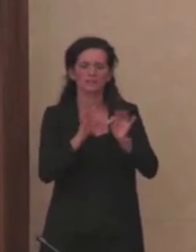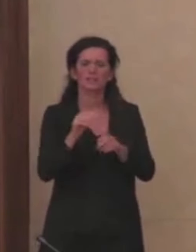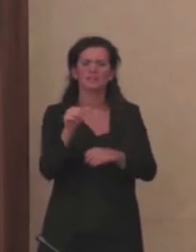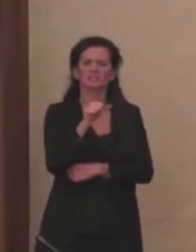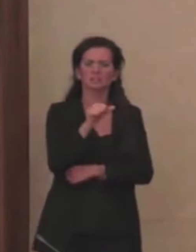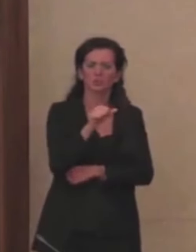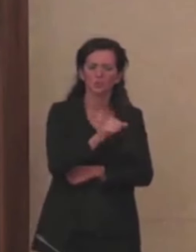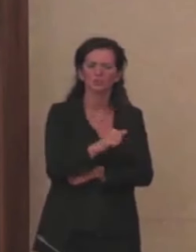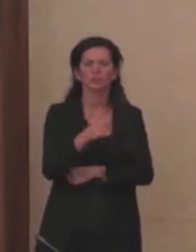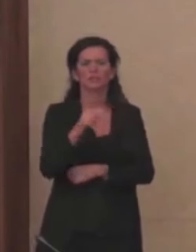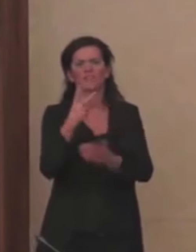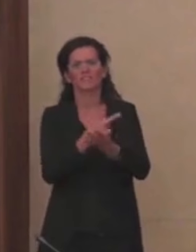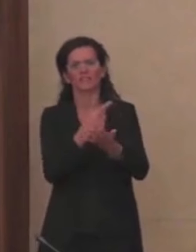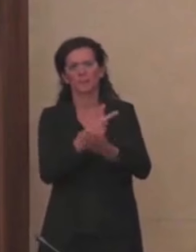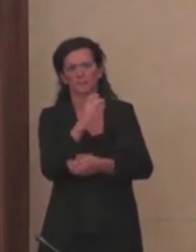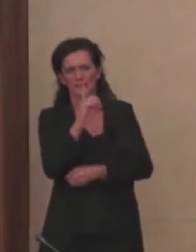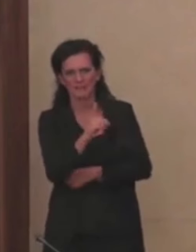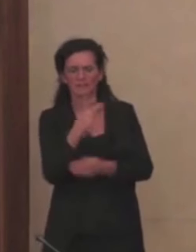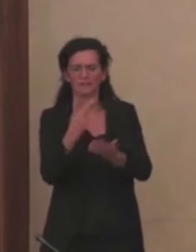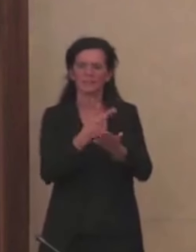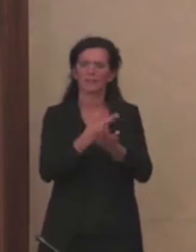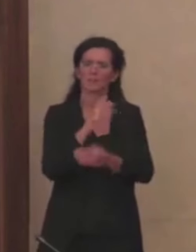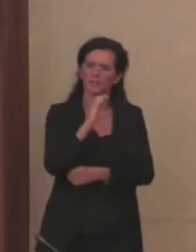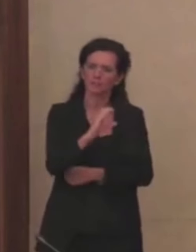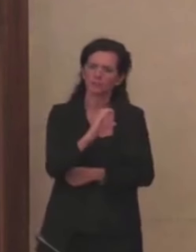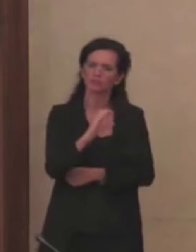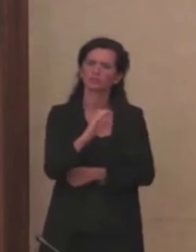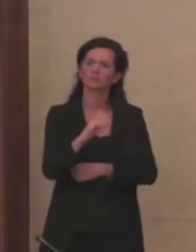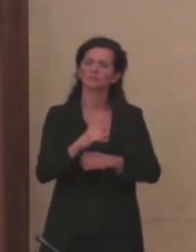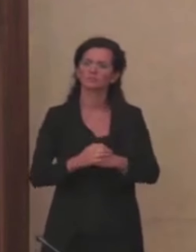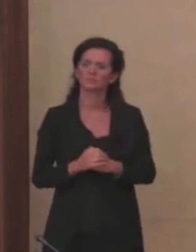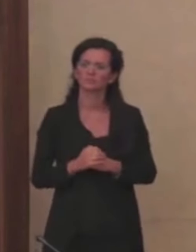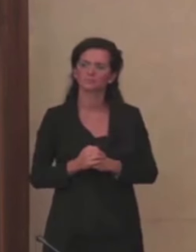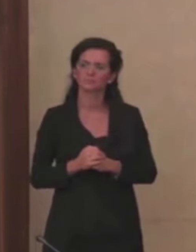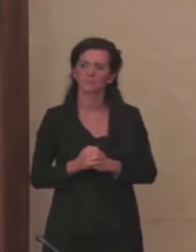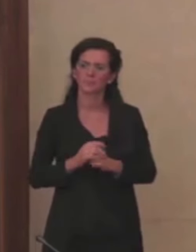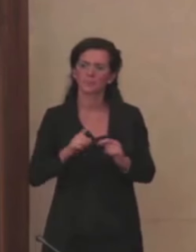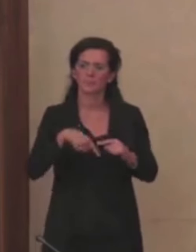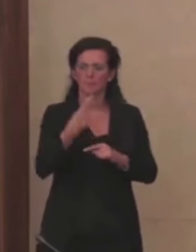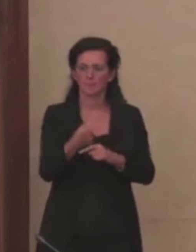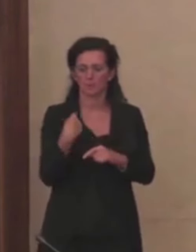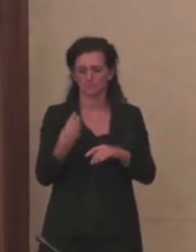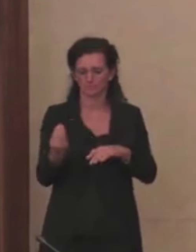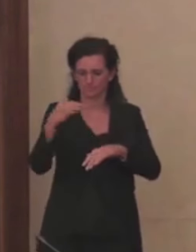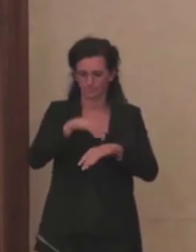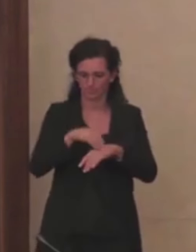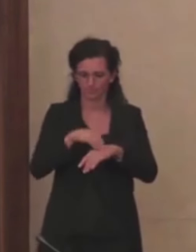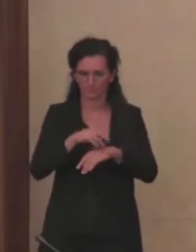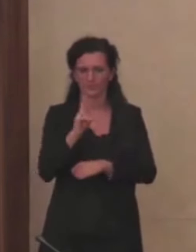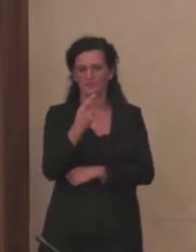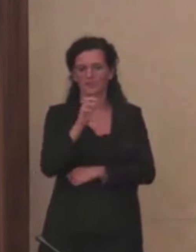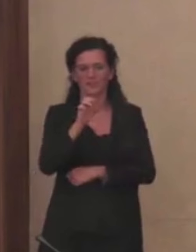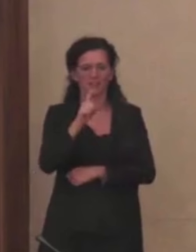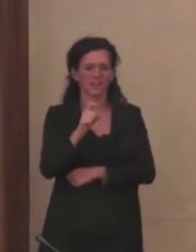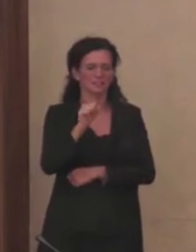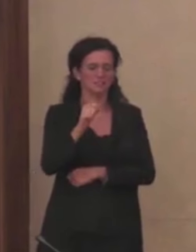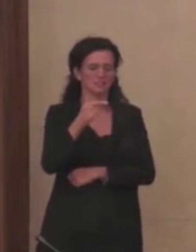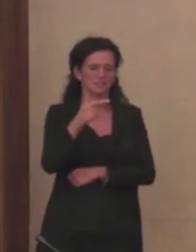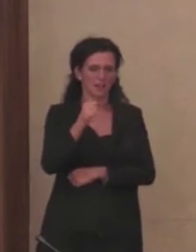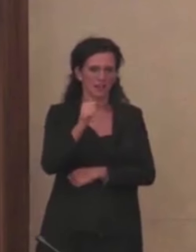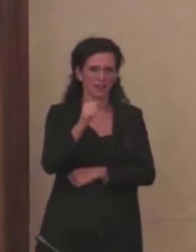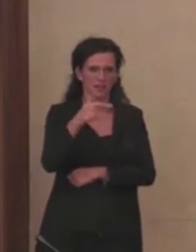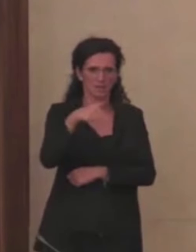and then we use azithromycin, vitamin C, vitamin D, and then we also added